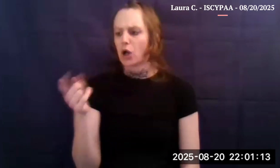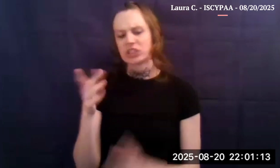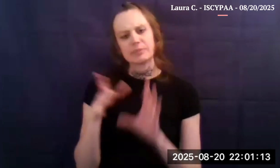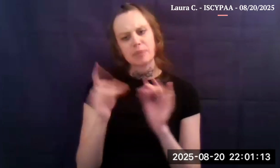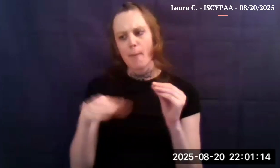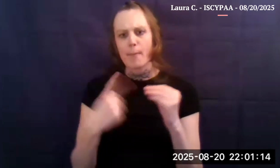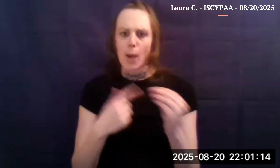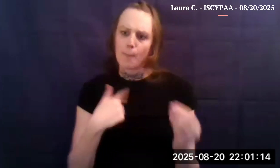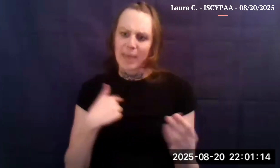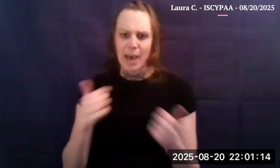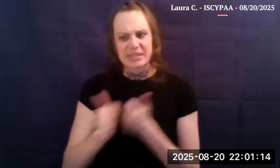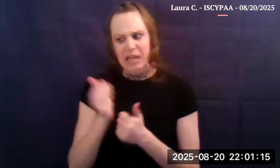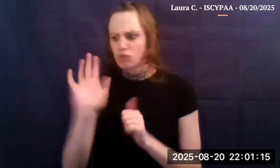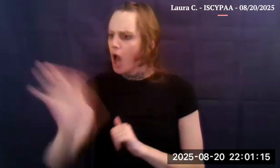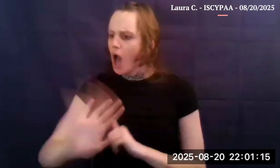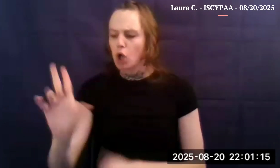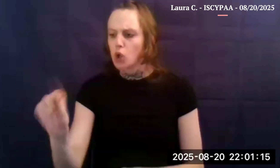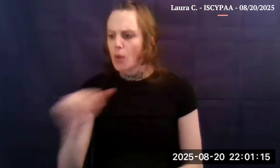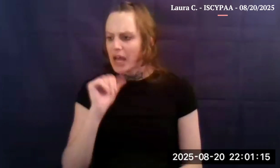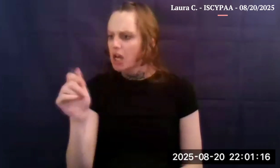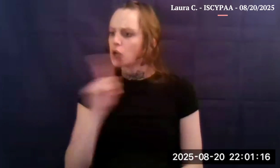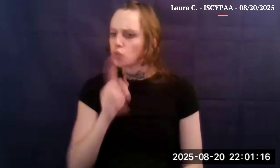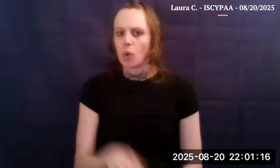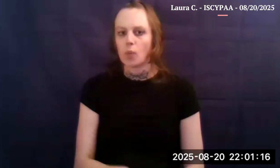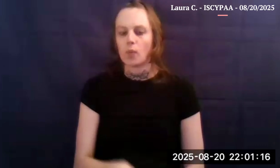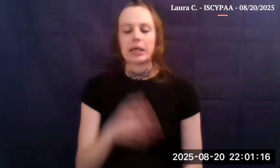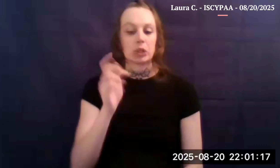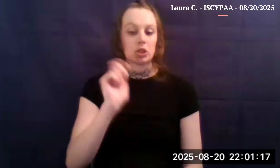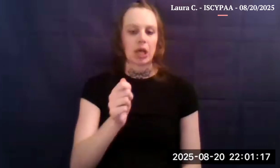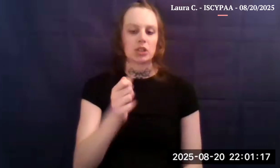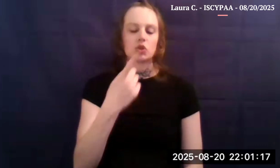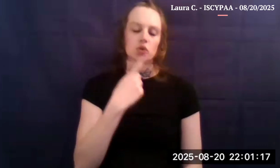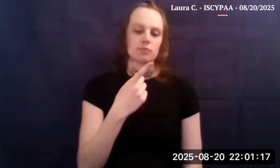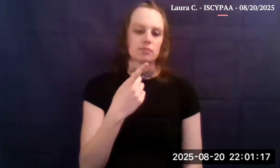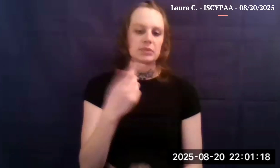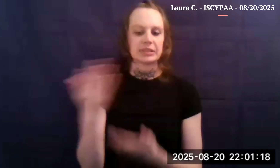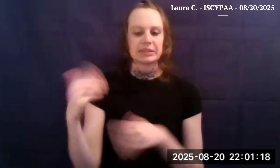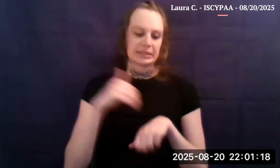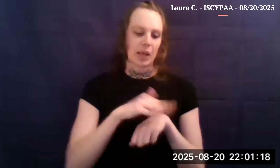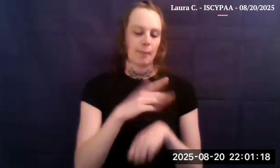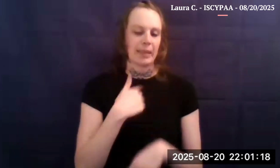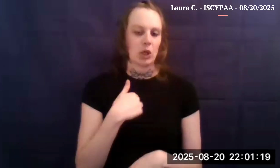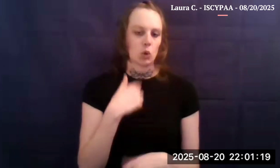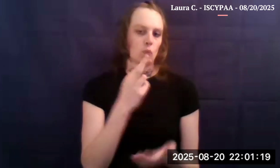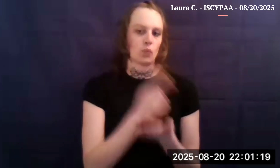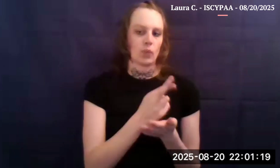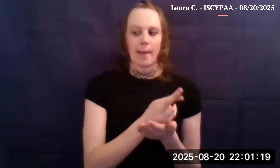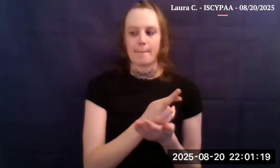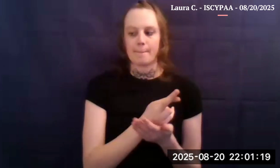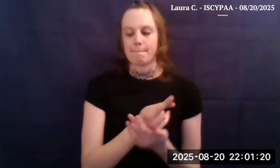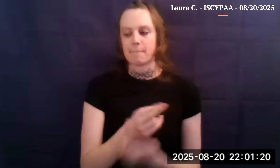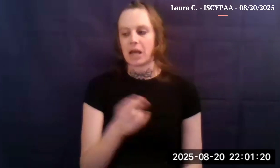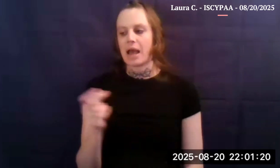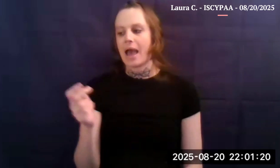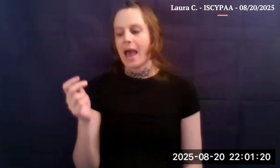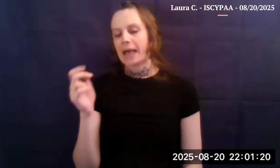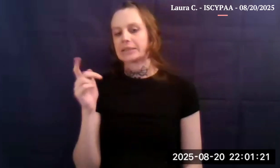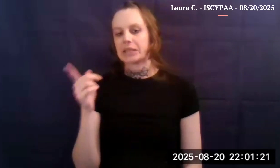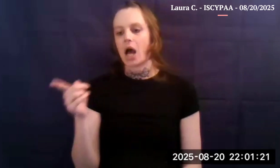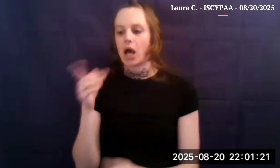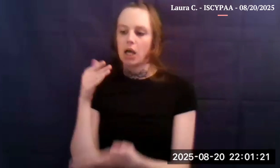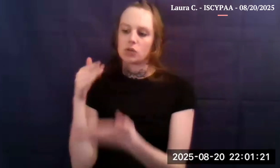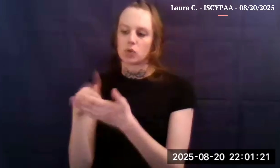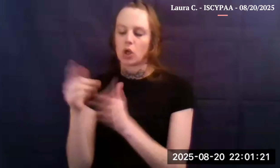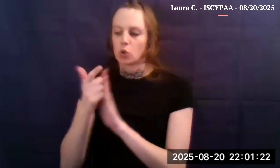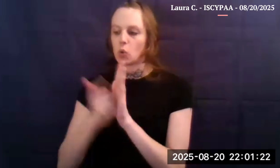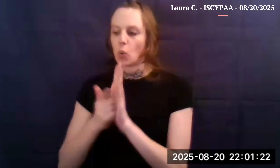about me? So the judge is like, well, no, she's going to treatment. And the prosecutor was like, well, she's going to run based on her history. She never